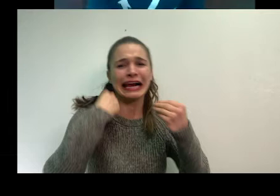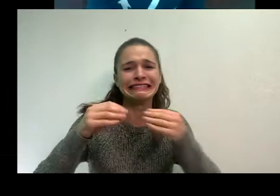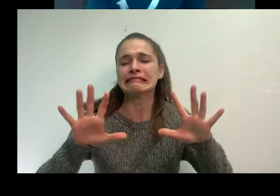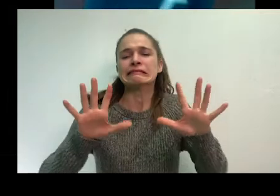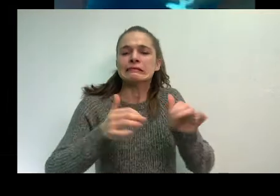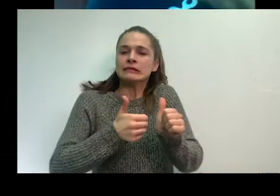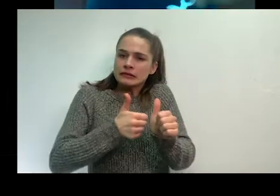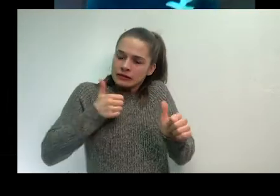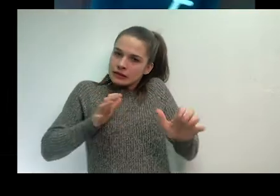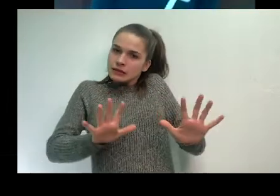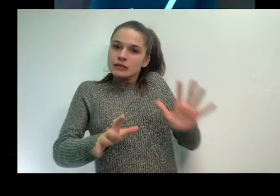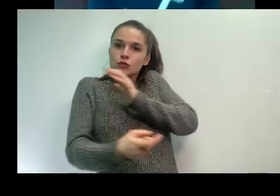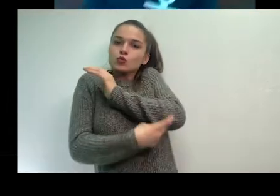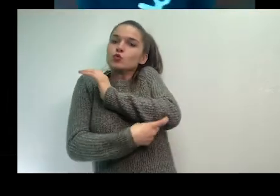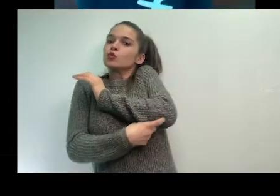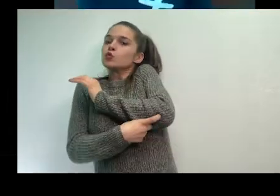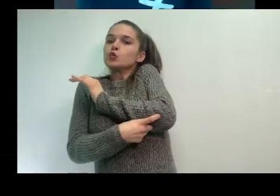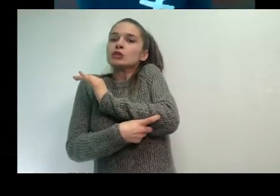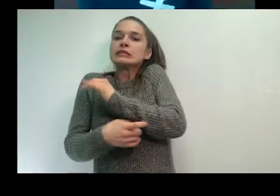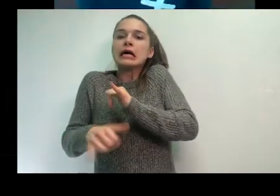her classmate. Mrs.